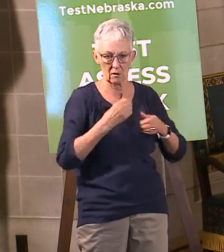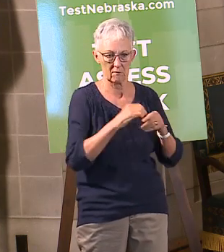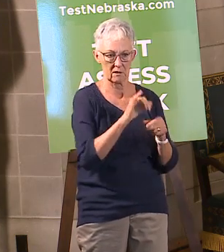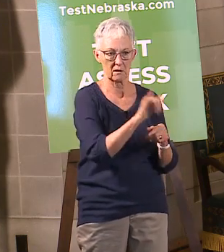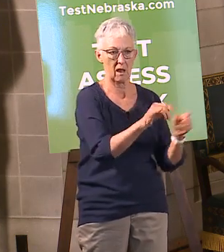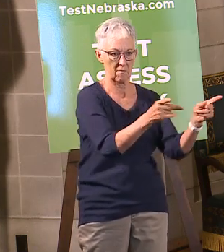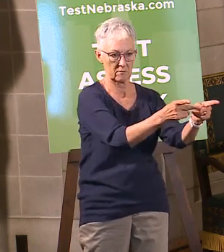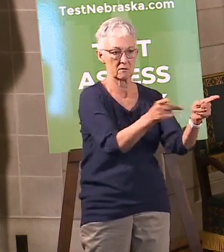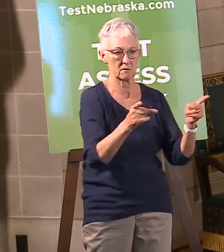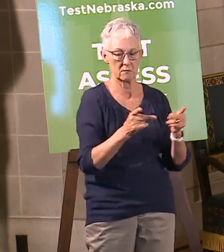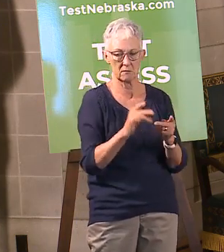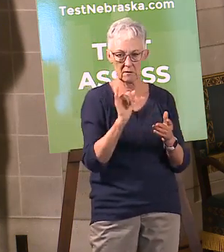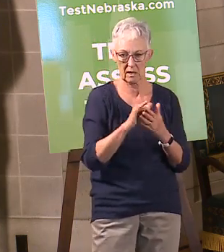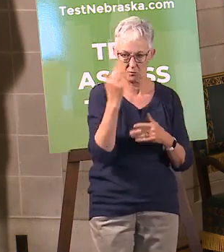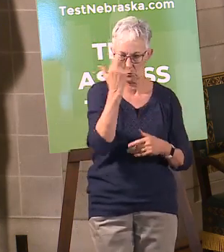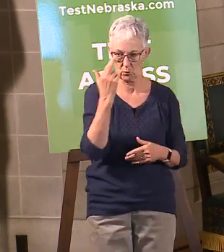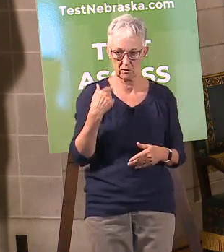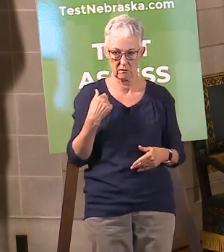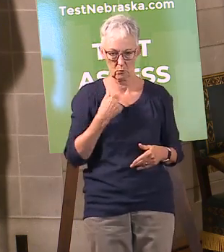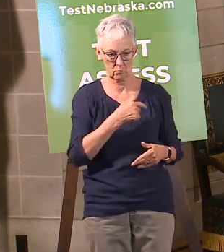would be evacuated from that.